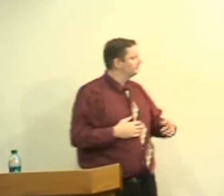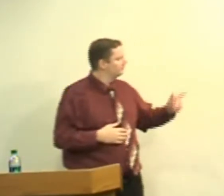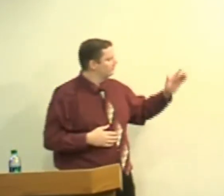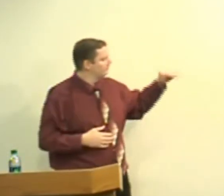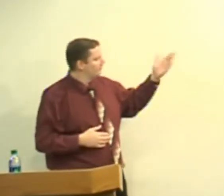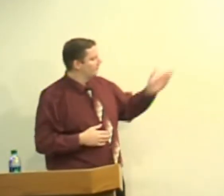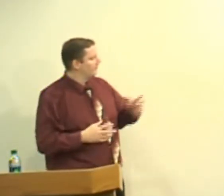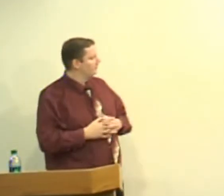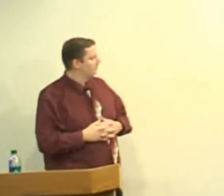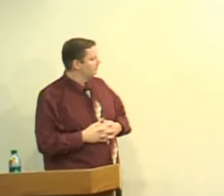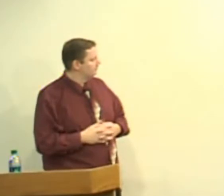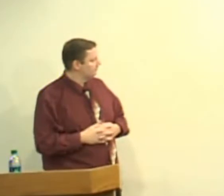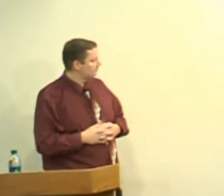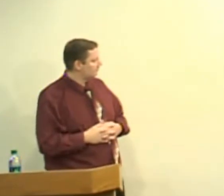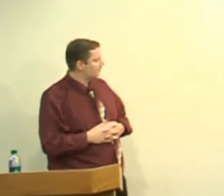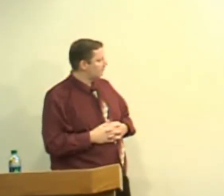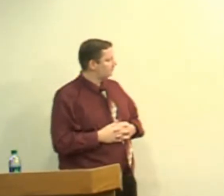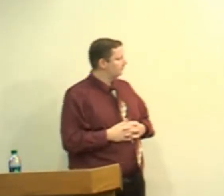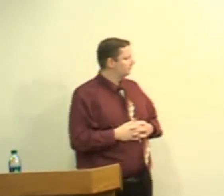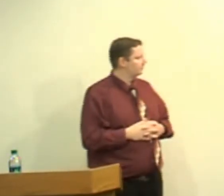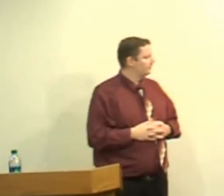is as if they are blind at what is true.